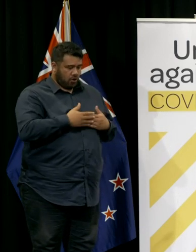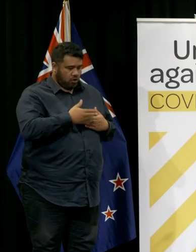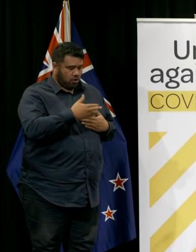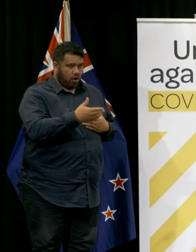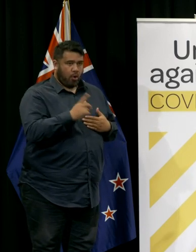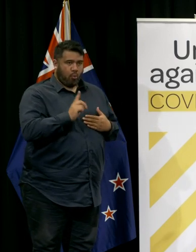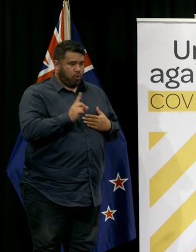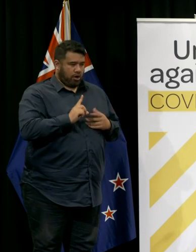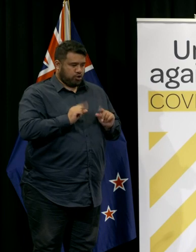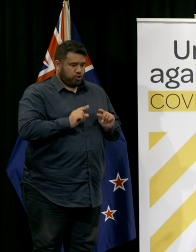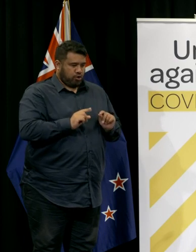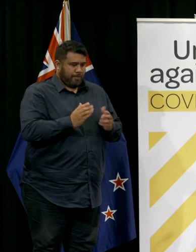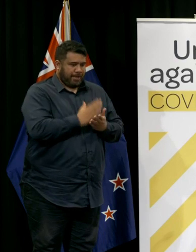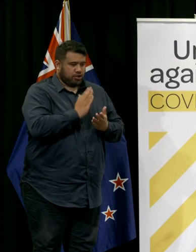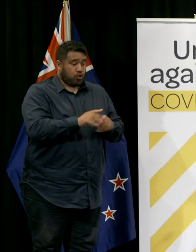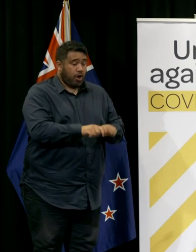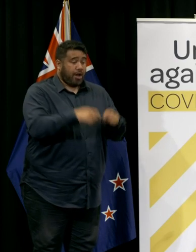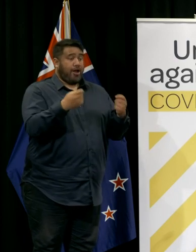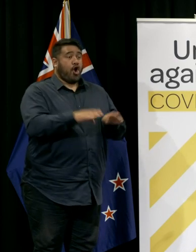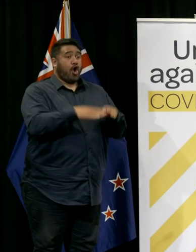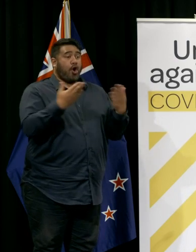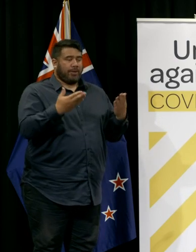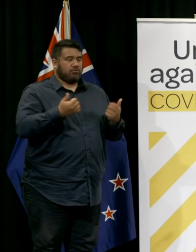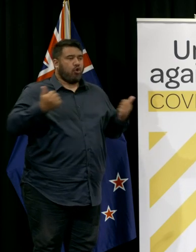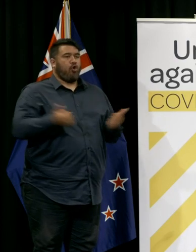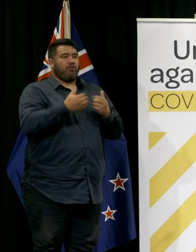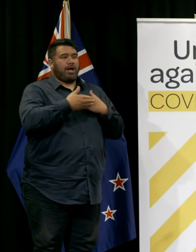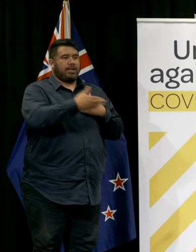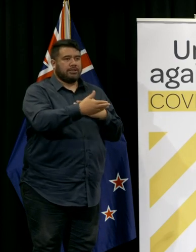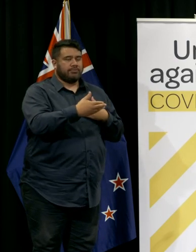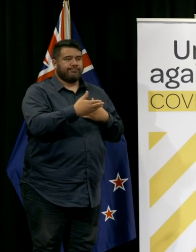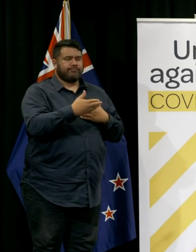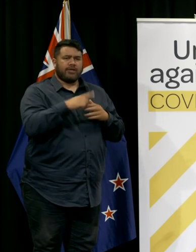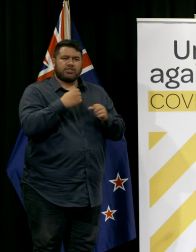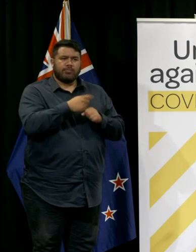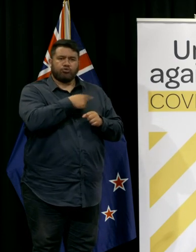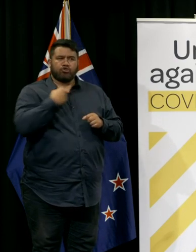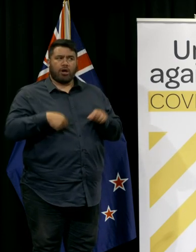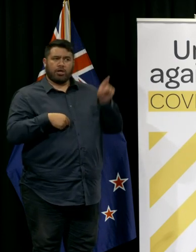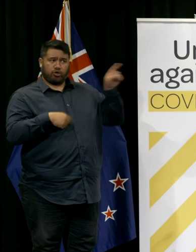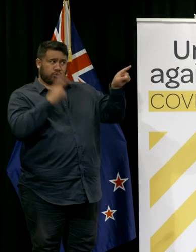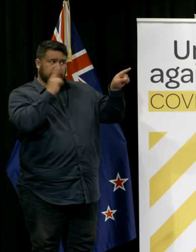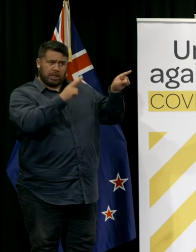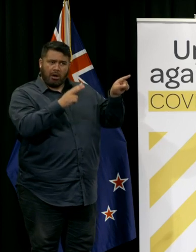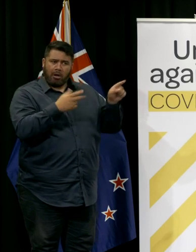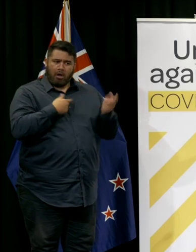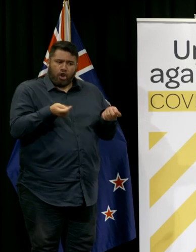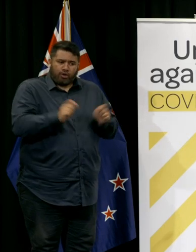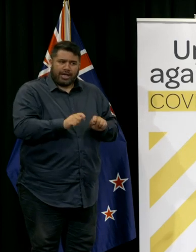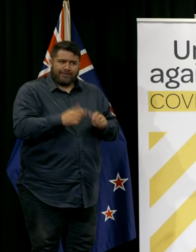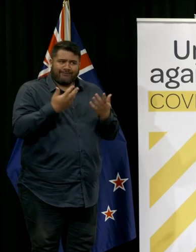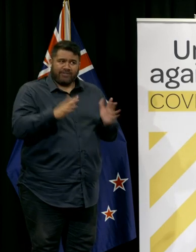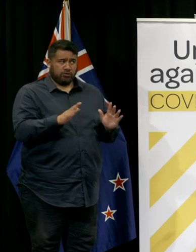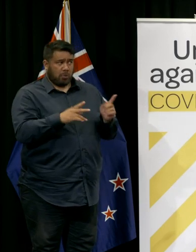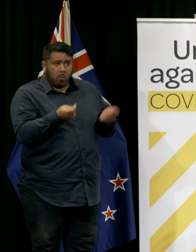China to see, as they come out of what appears to be a successful lockdown arrangement, what things they put in place